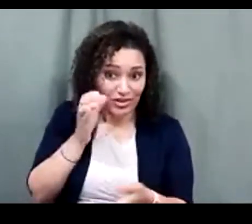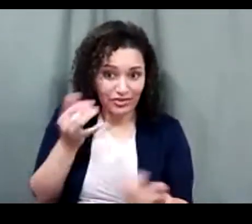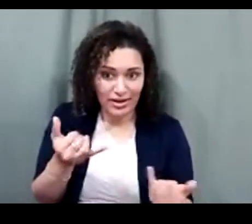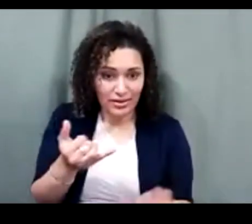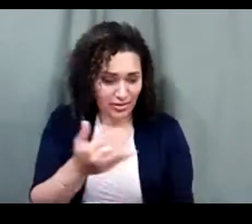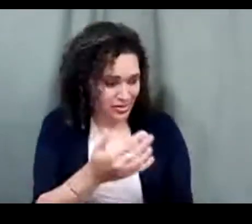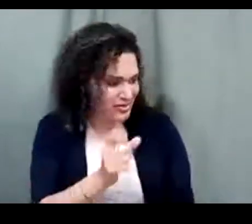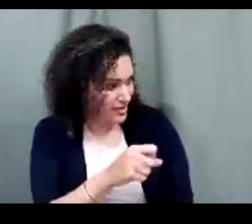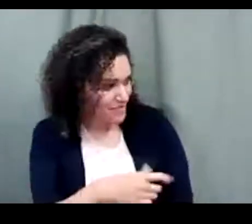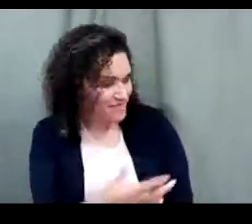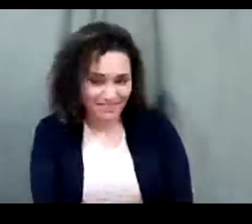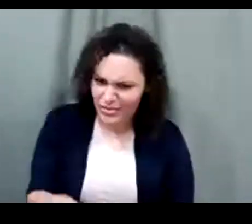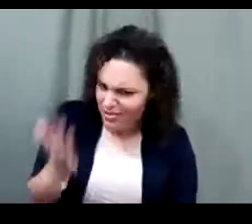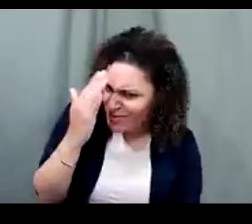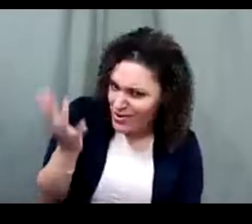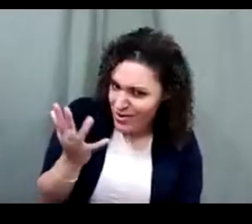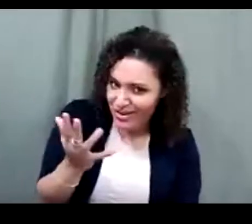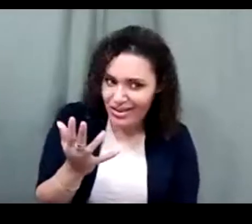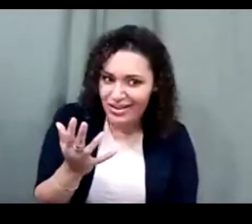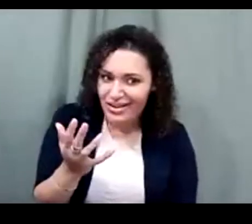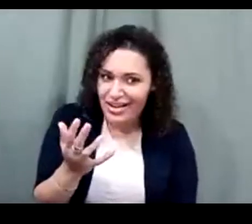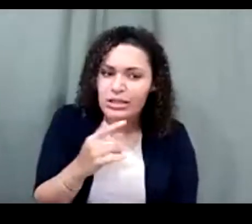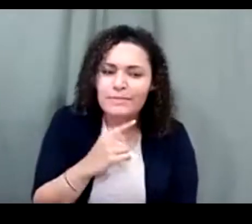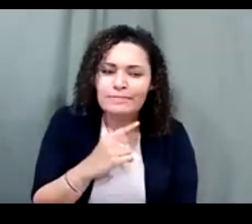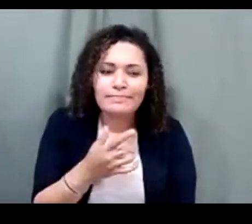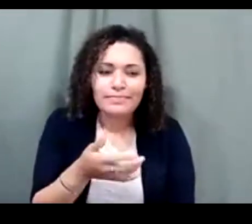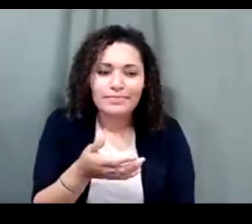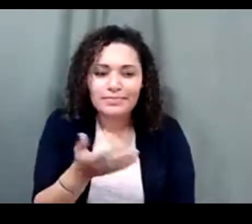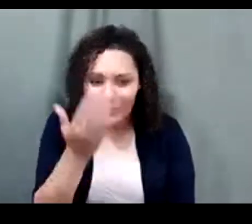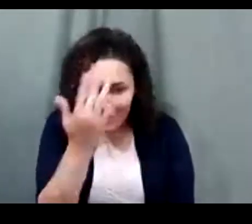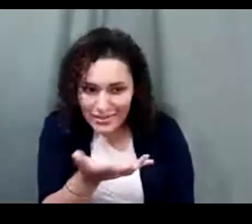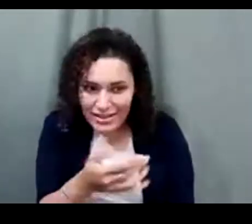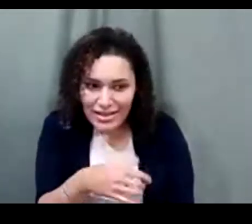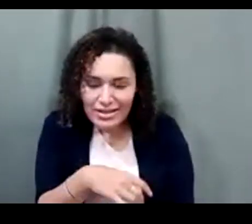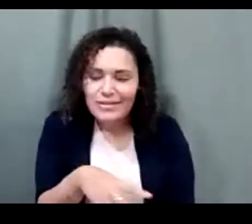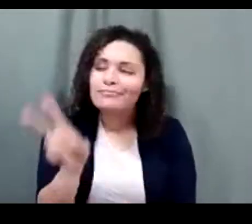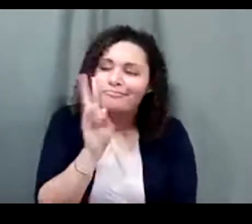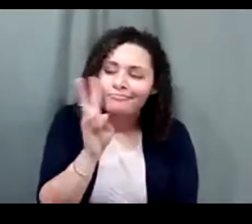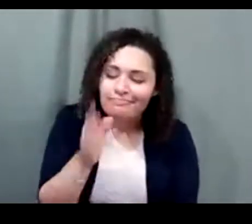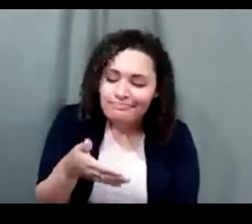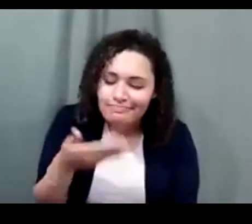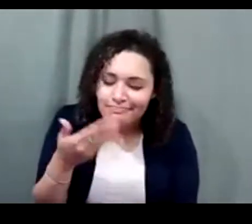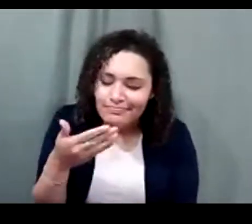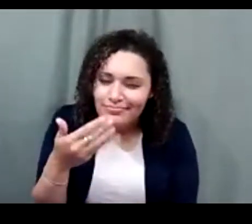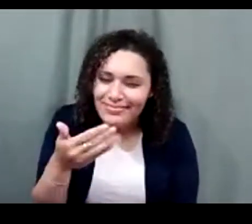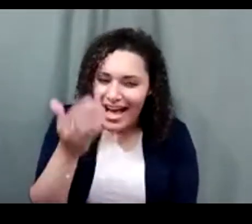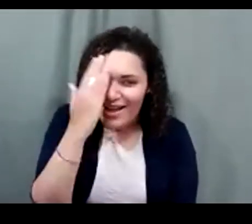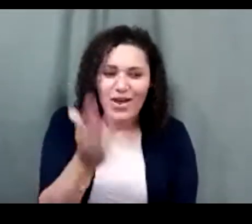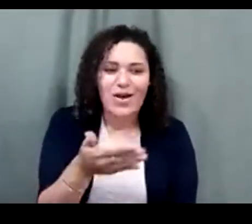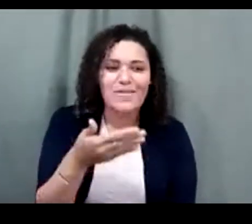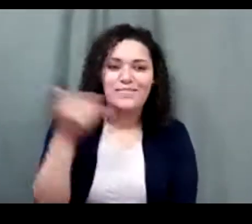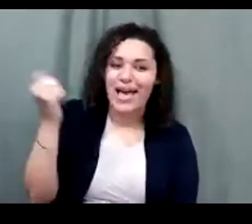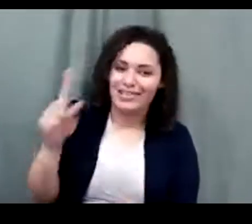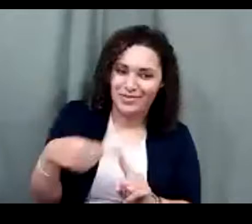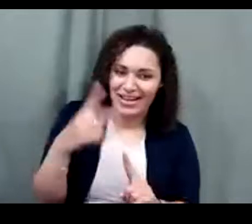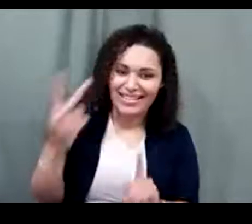is? I do. Okay. Oh, look, I can place it. Let's see. No, I can place it best when I see the label. Sure. I'm